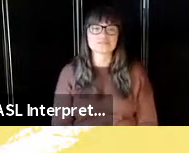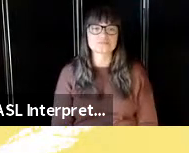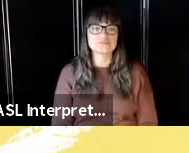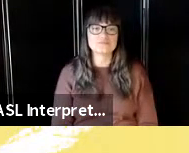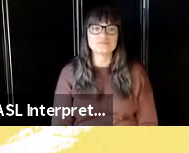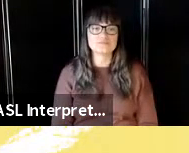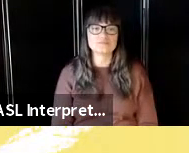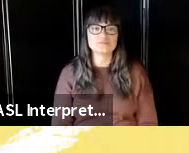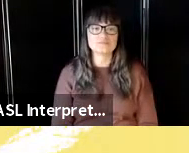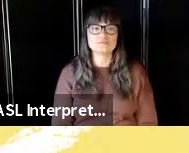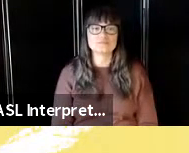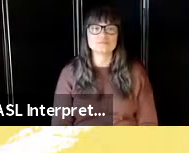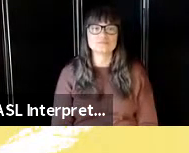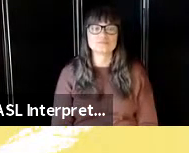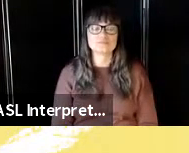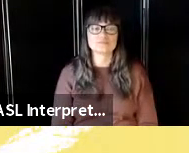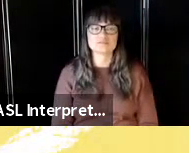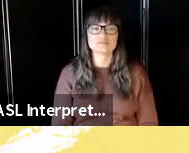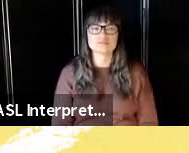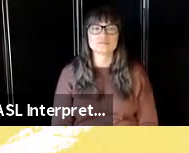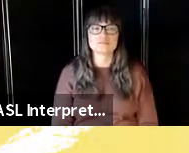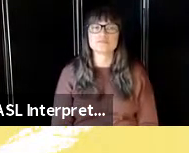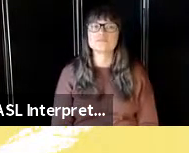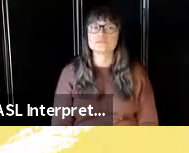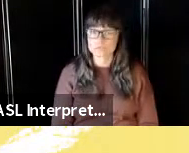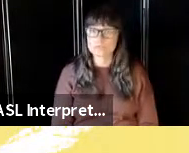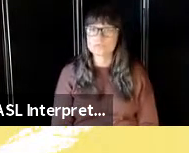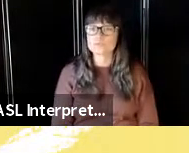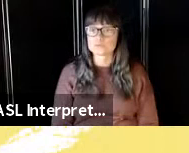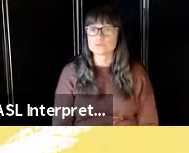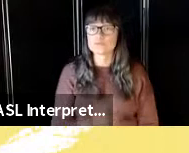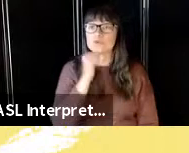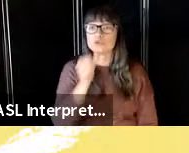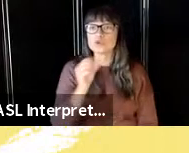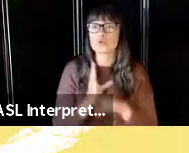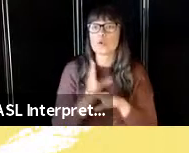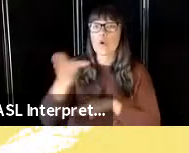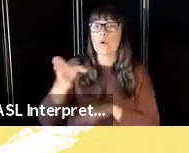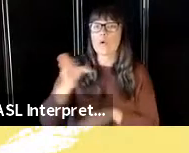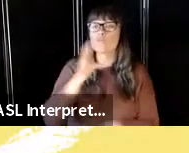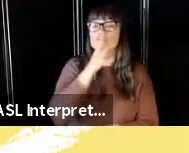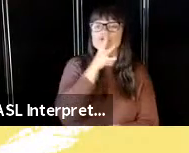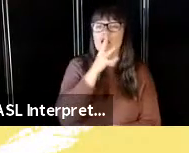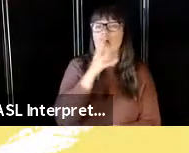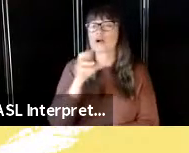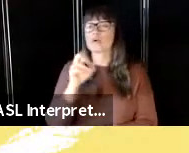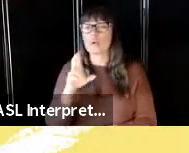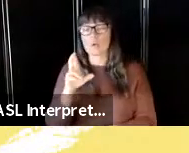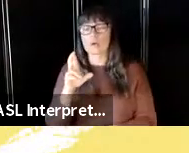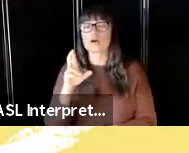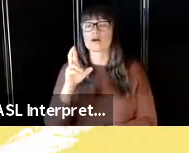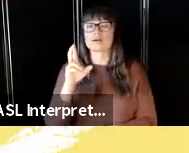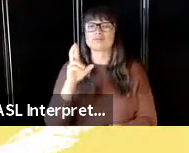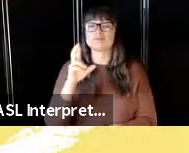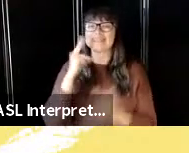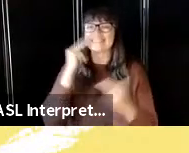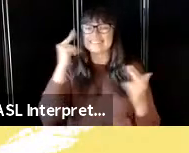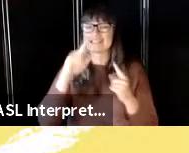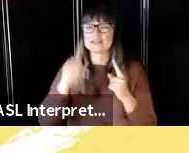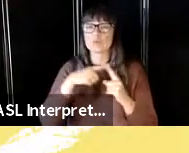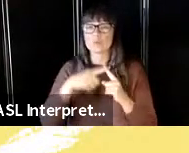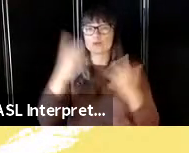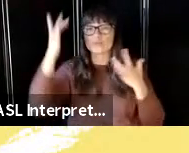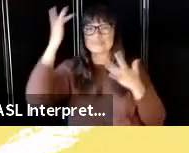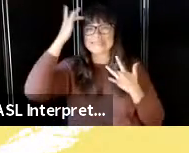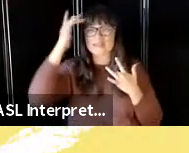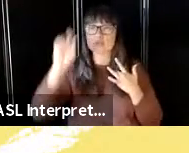Try not to sing or overspeak when you're sick. That rest is absolutely